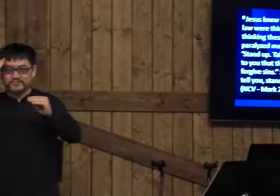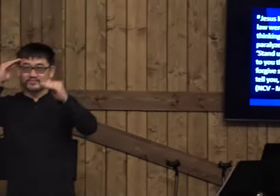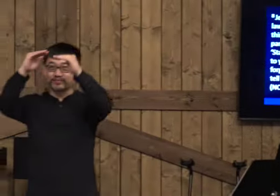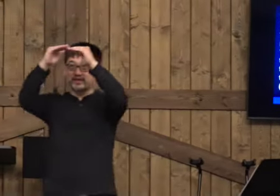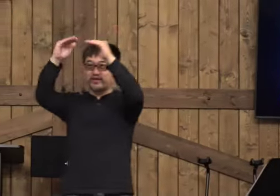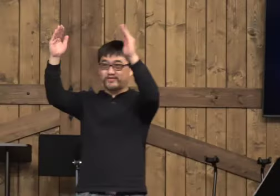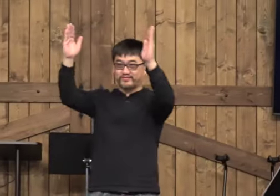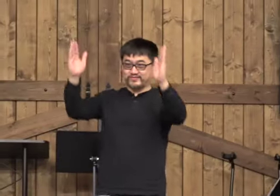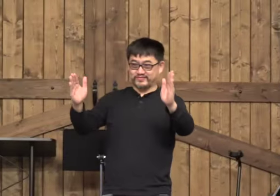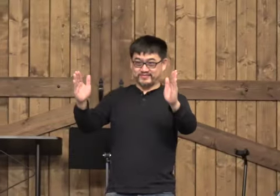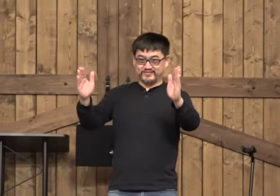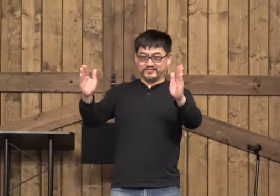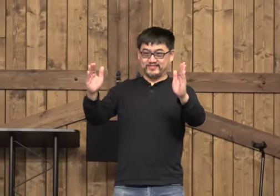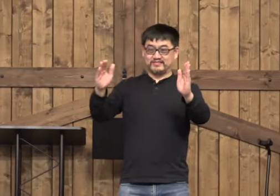There's many stories. don't have to even know.